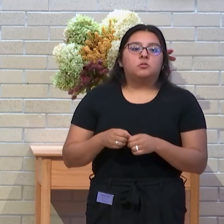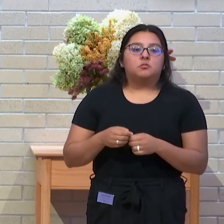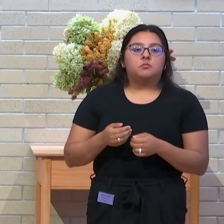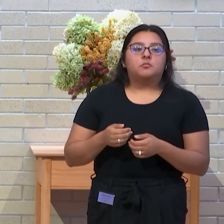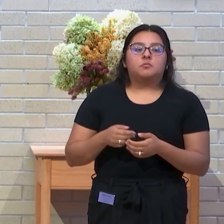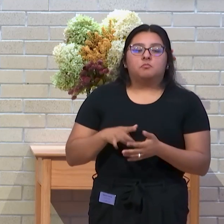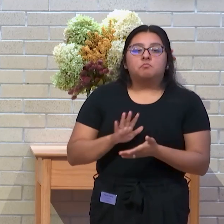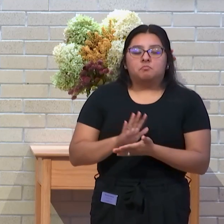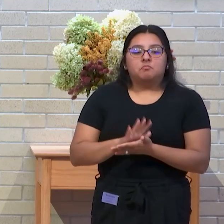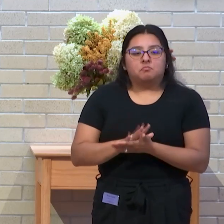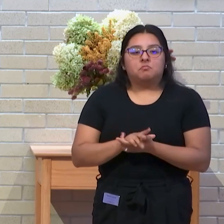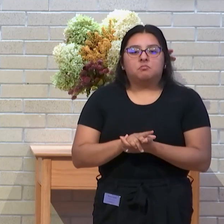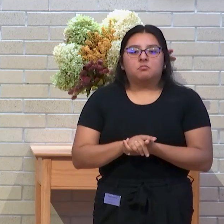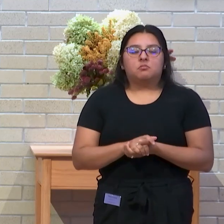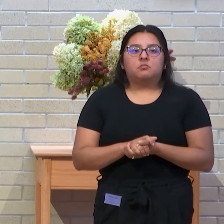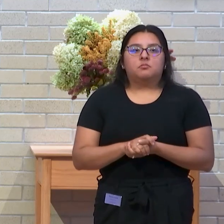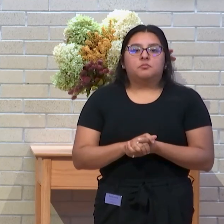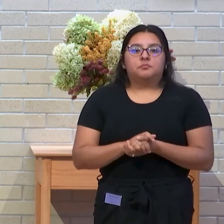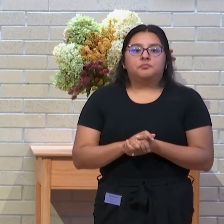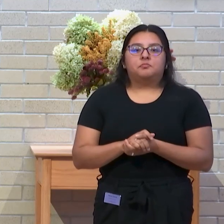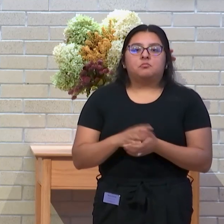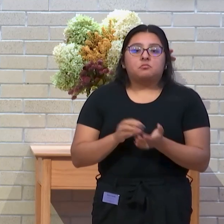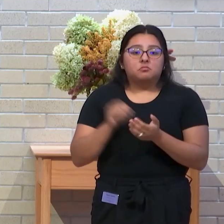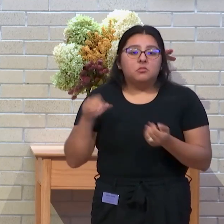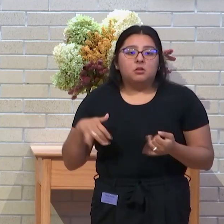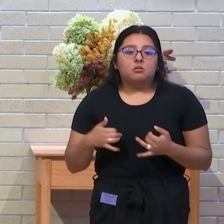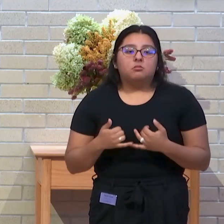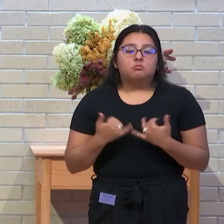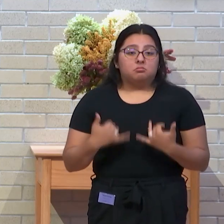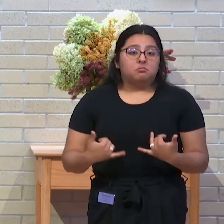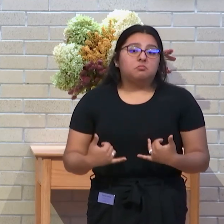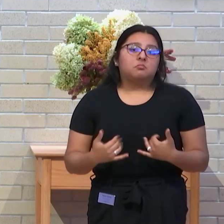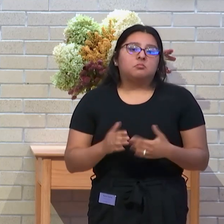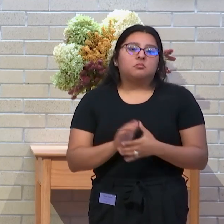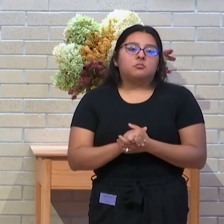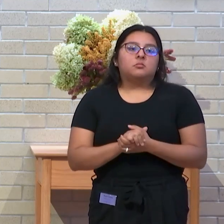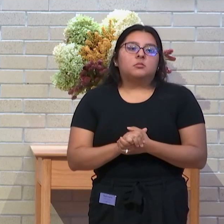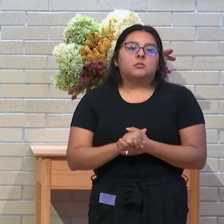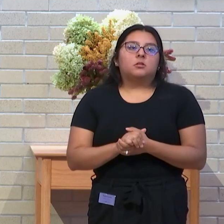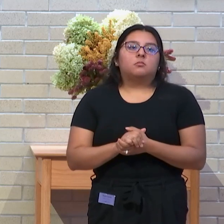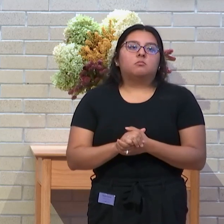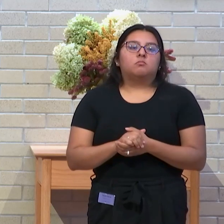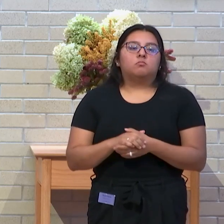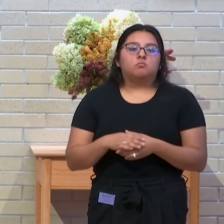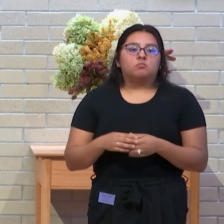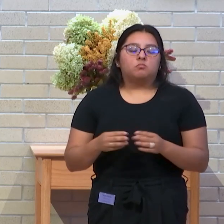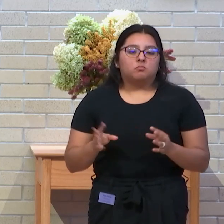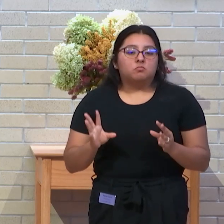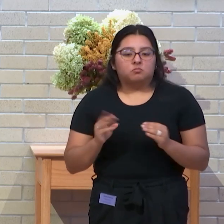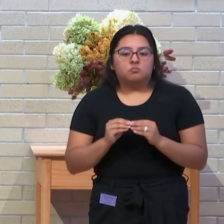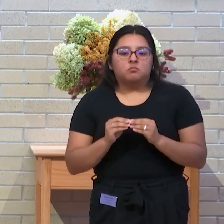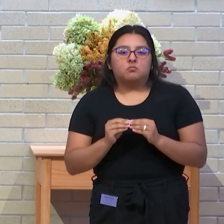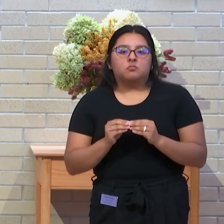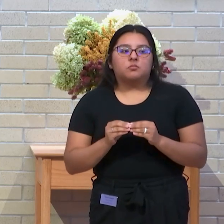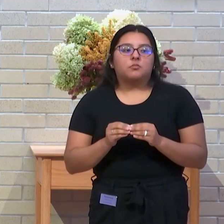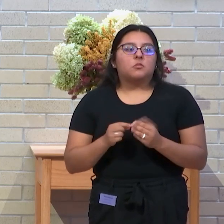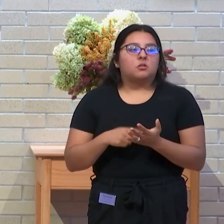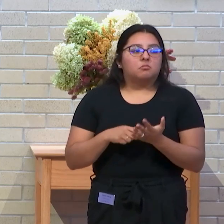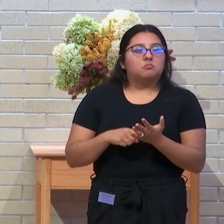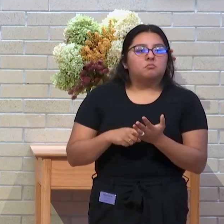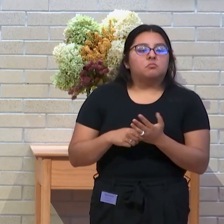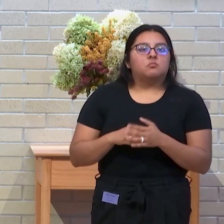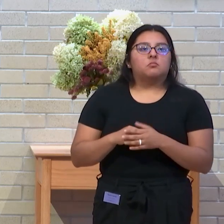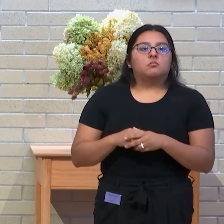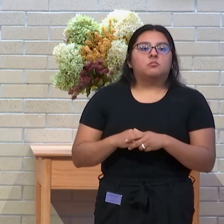up. The students today, we got together and talked about what are the things that matter. And so they're going to talk